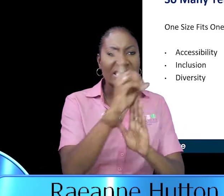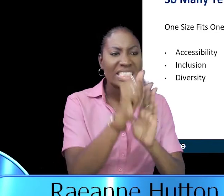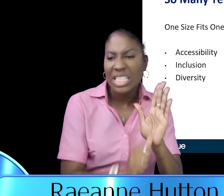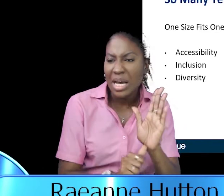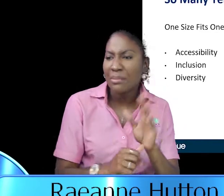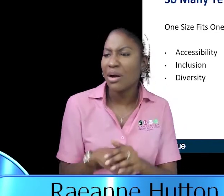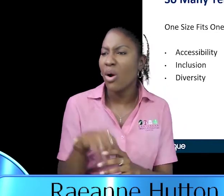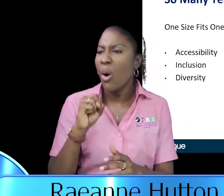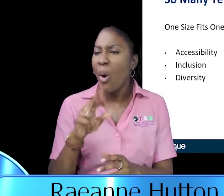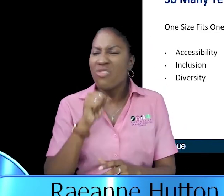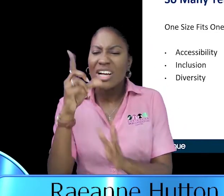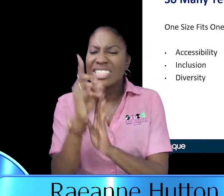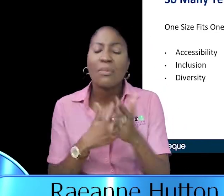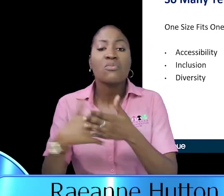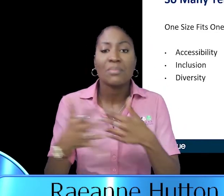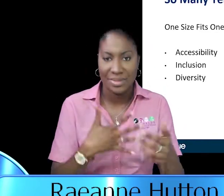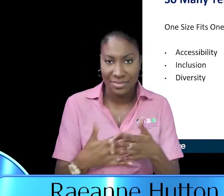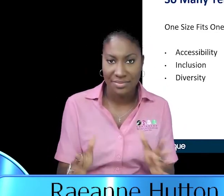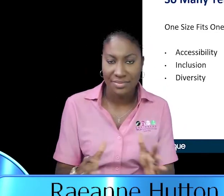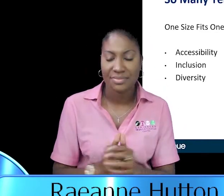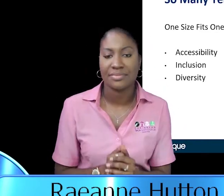of abilities and disabilities,